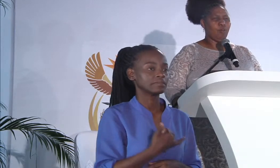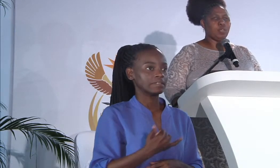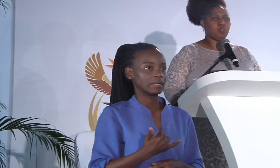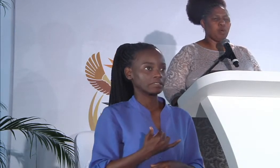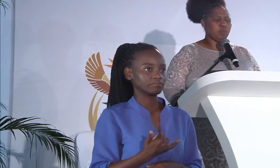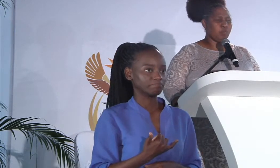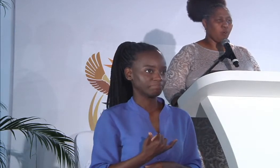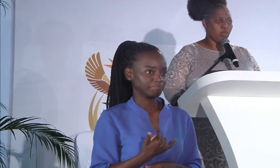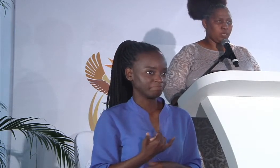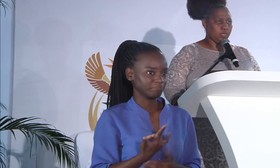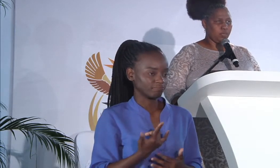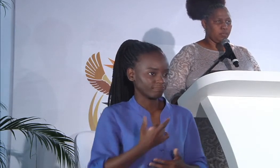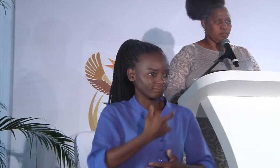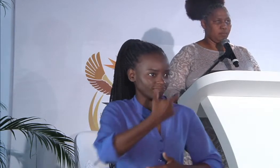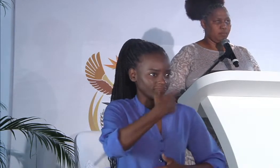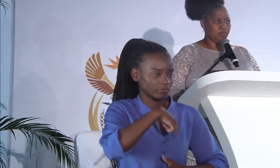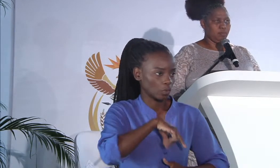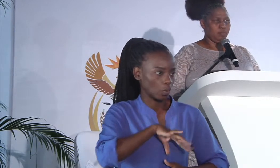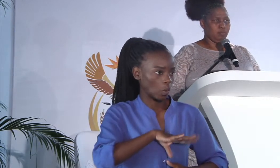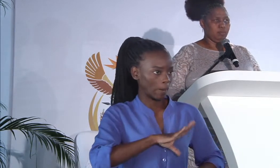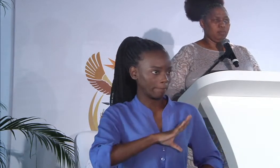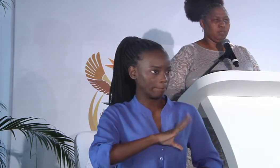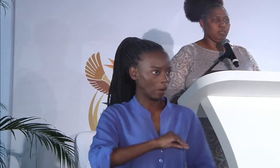on what you want to be called.